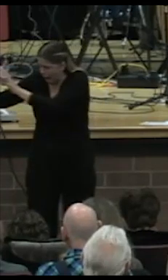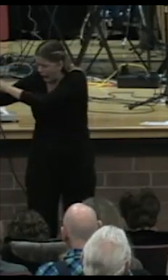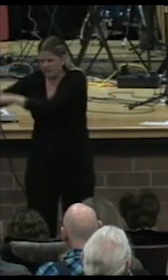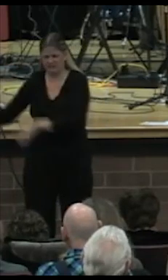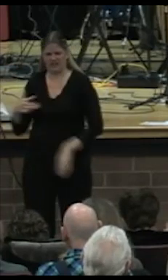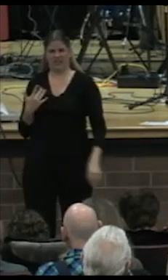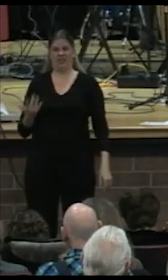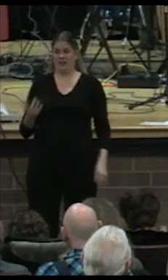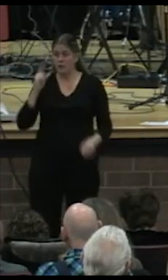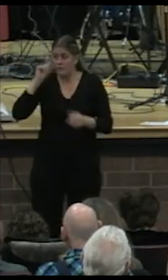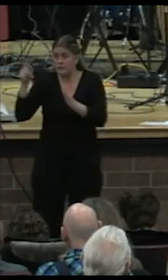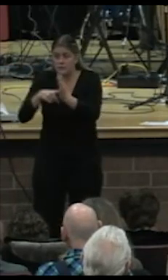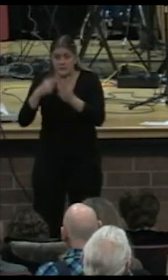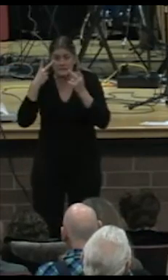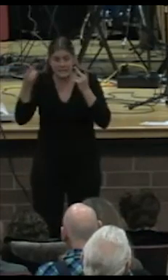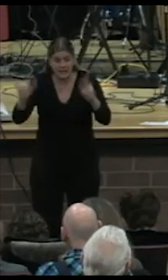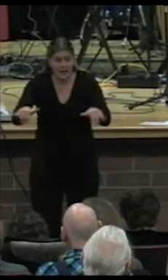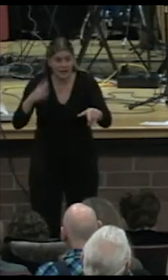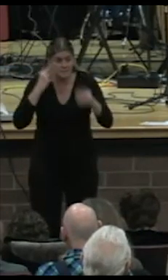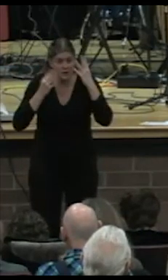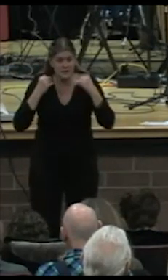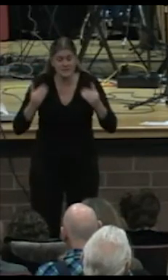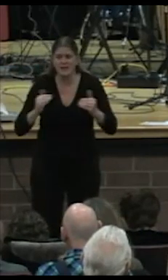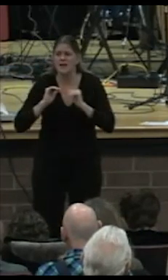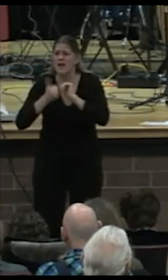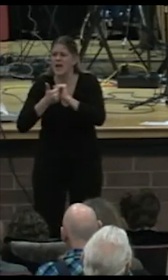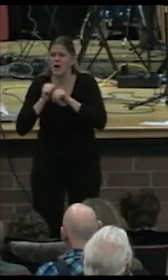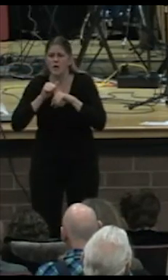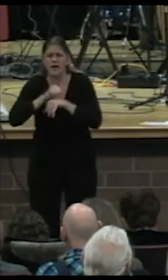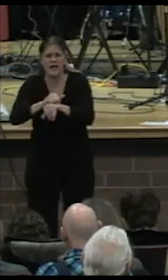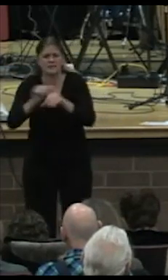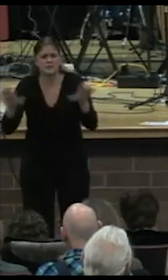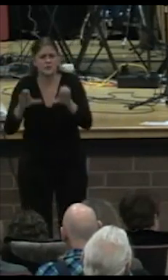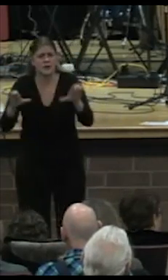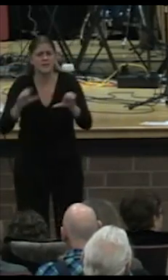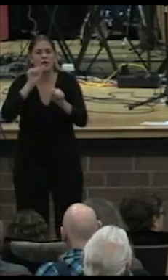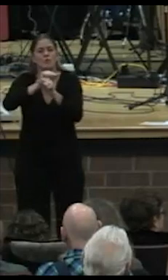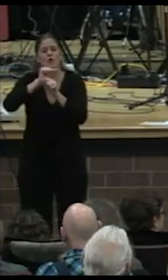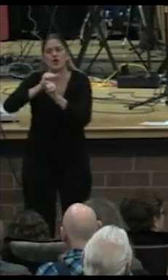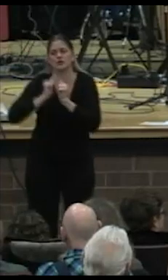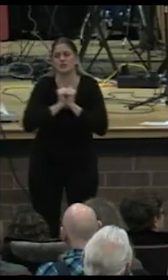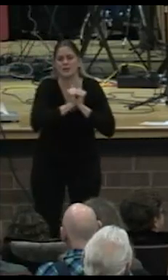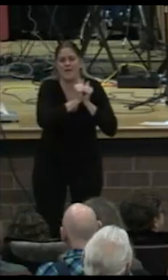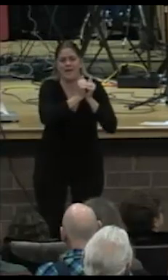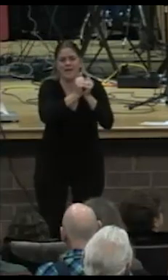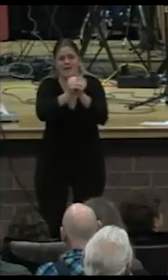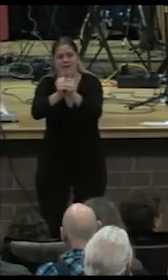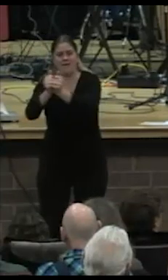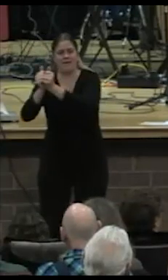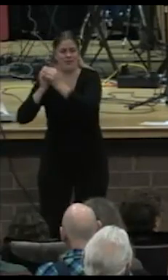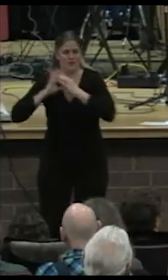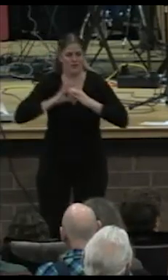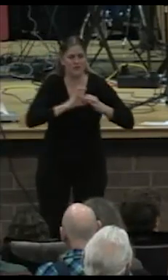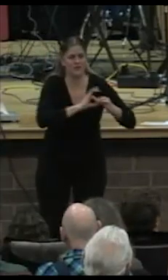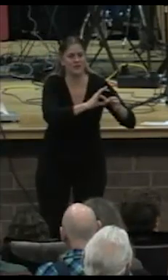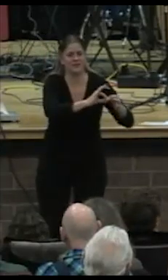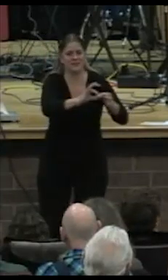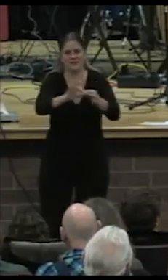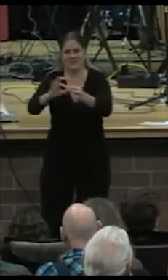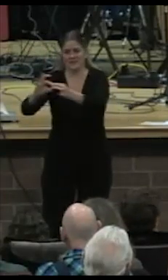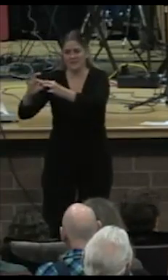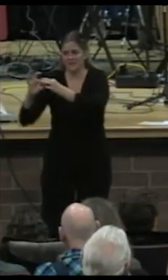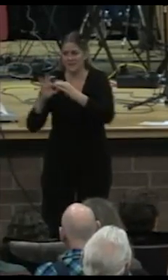like that? And you know how they did that? They worked together. They worked in harmony. They worked in